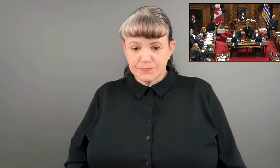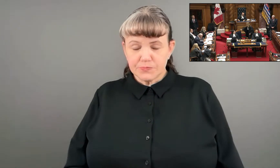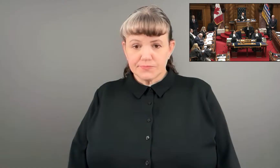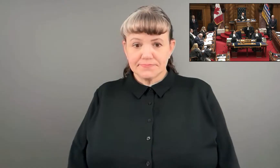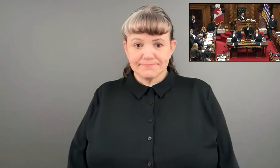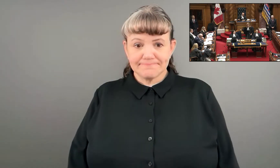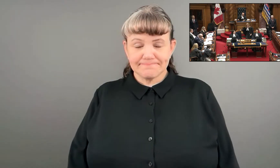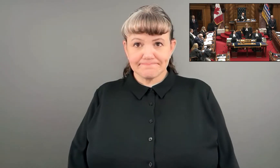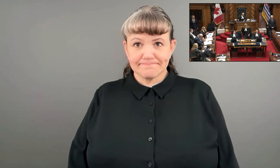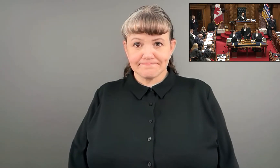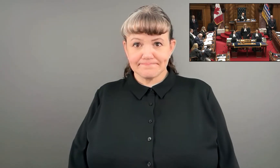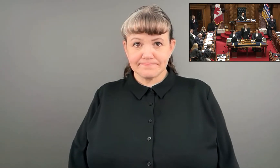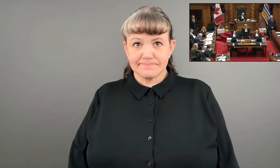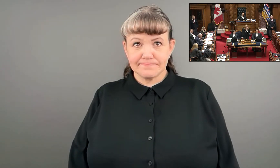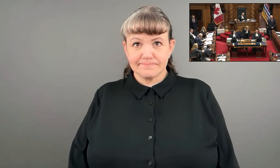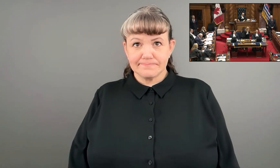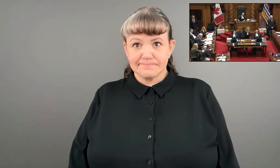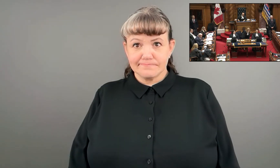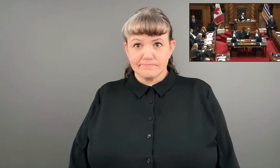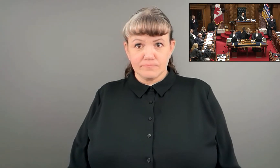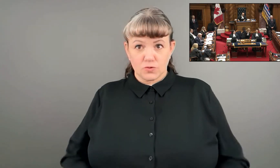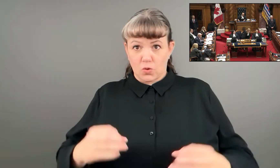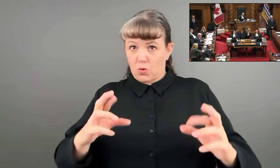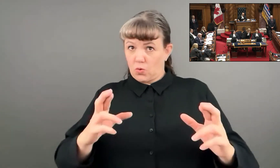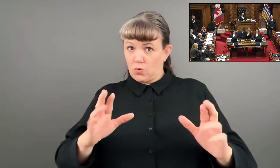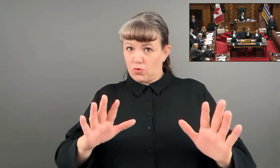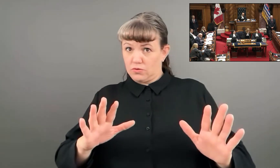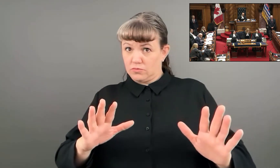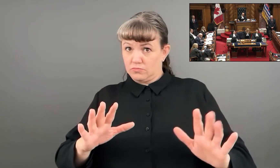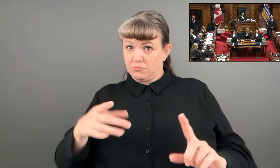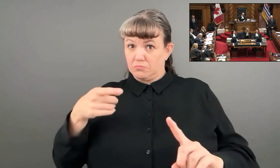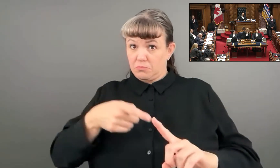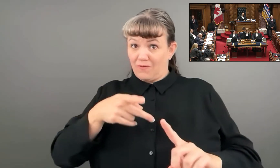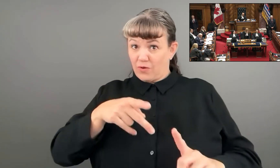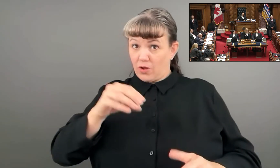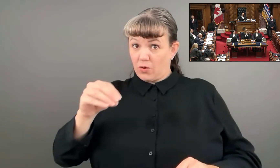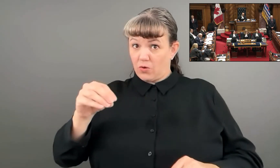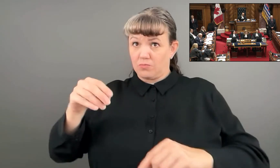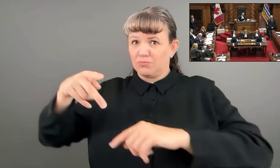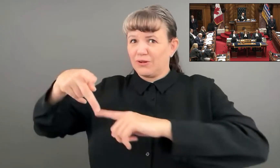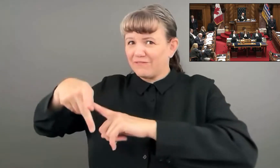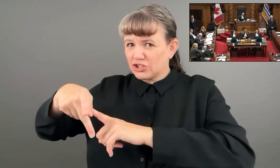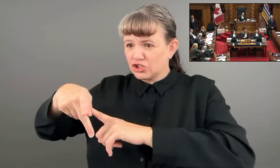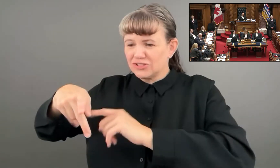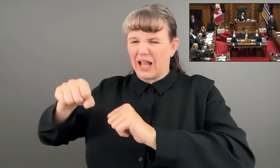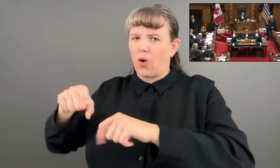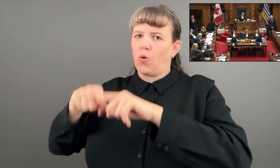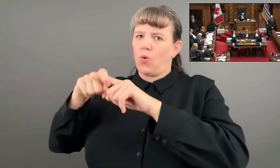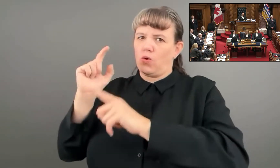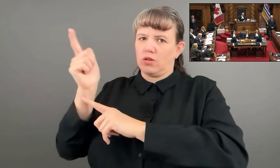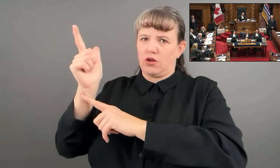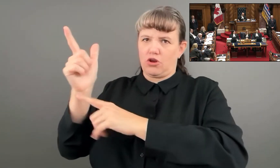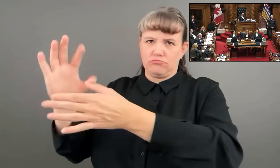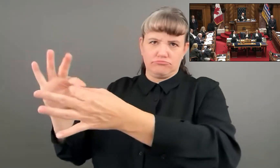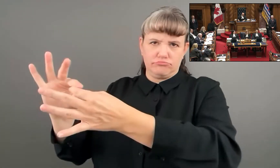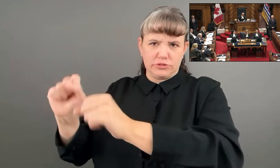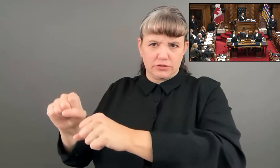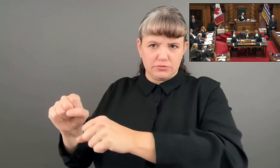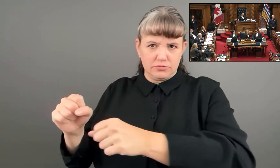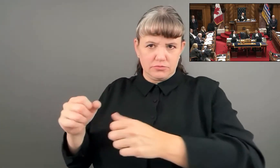Unless it was a question of privilege, then you can do later. You can reserve your place. No, it's a point of order, Mr.